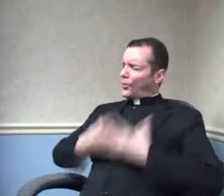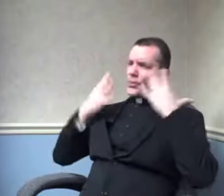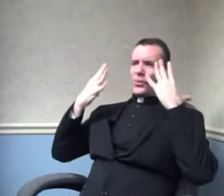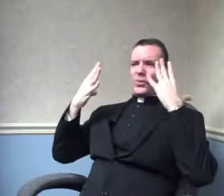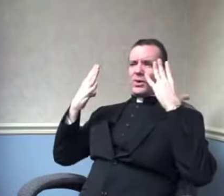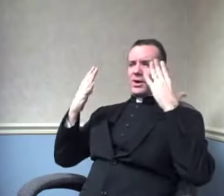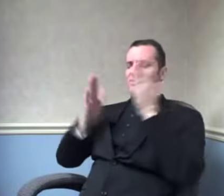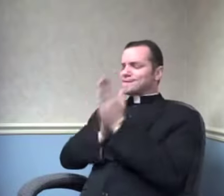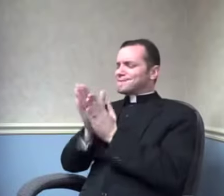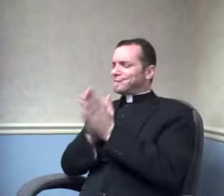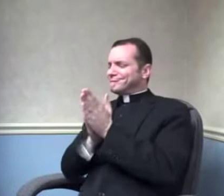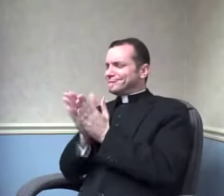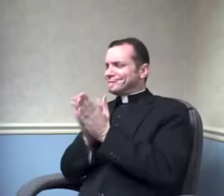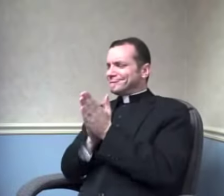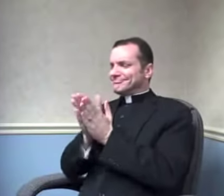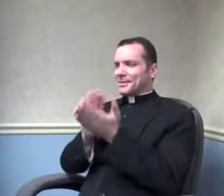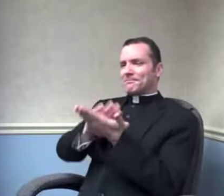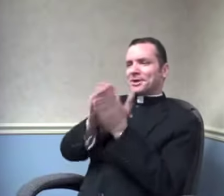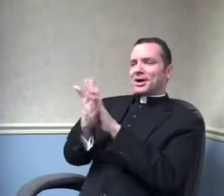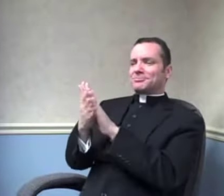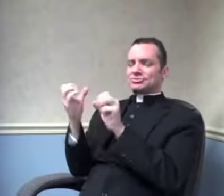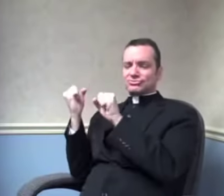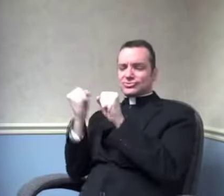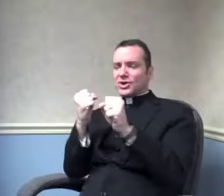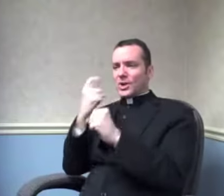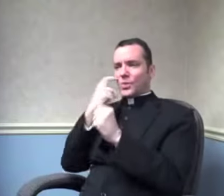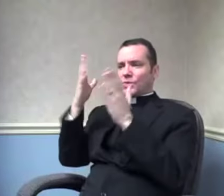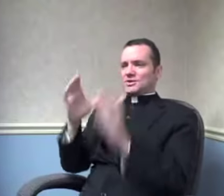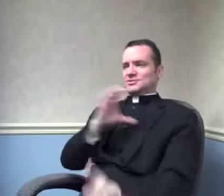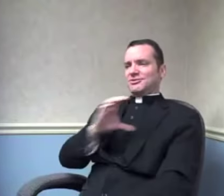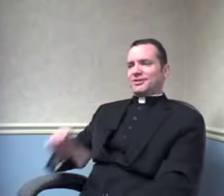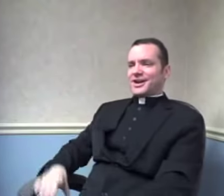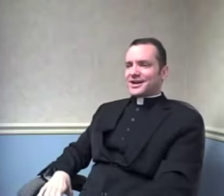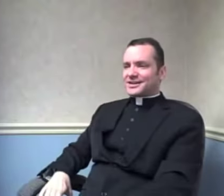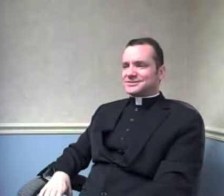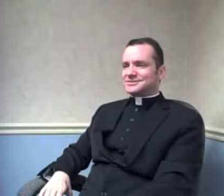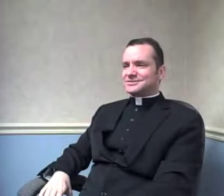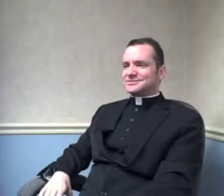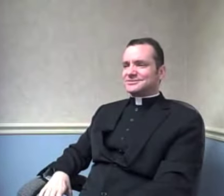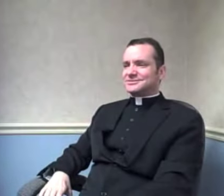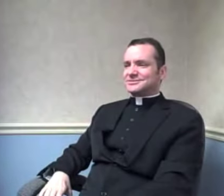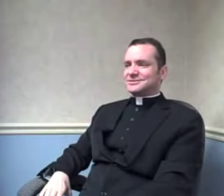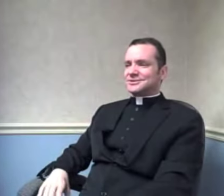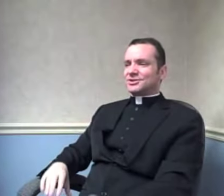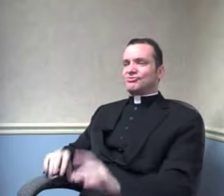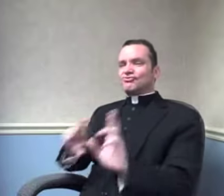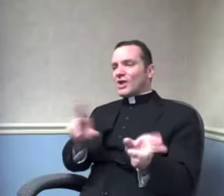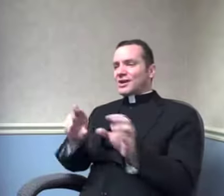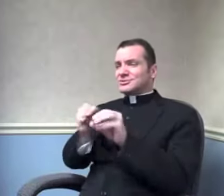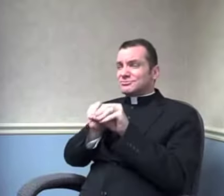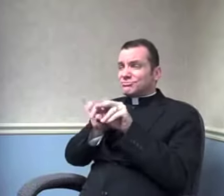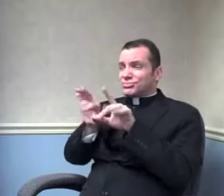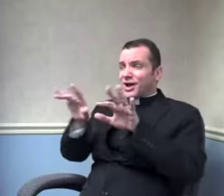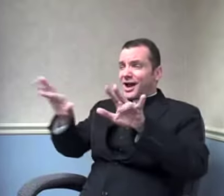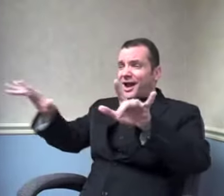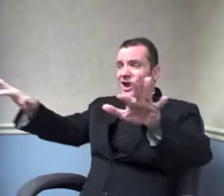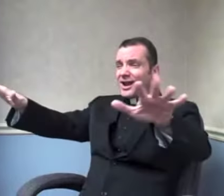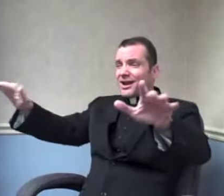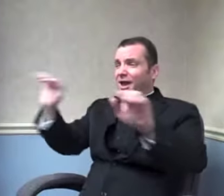And when young people come back from World Youth Day, they are just revitalized and ready to be with Christ, and they're ready